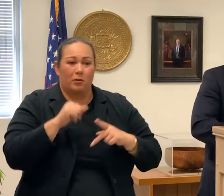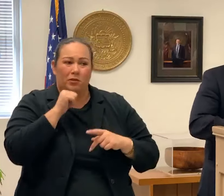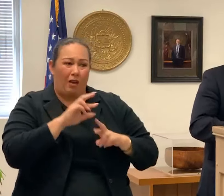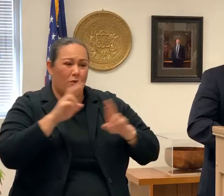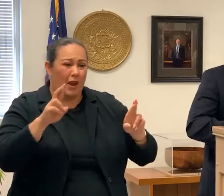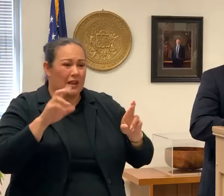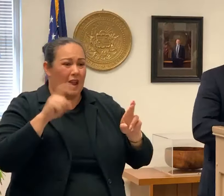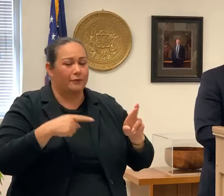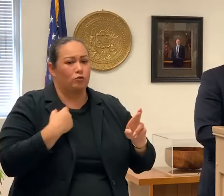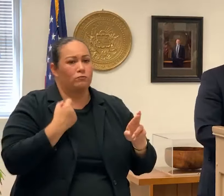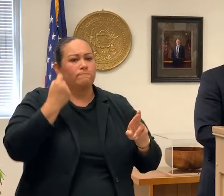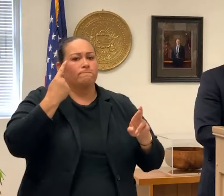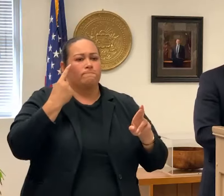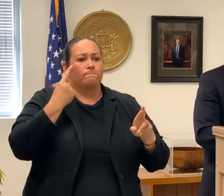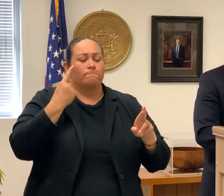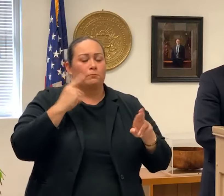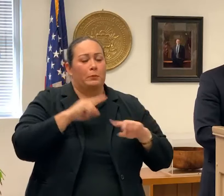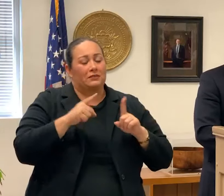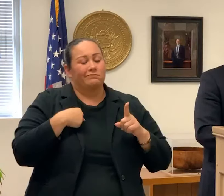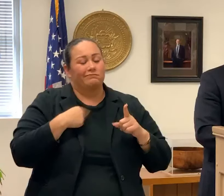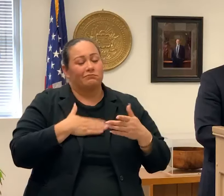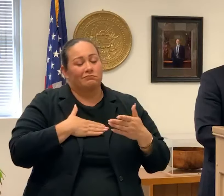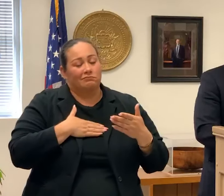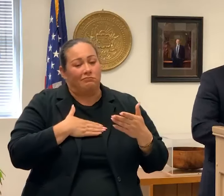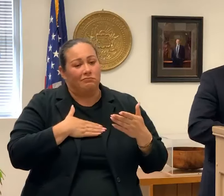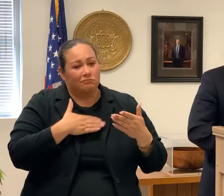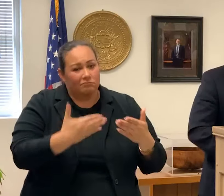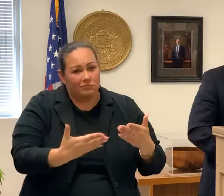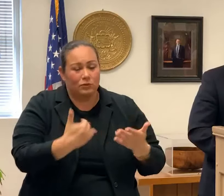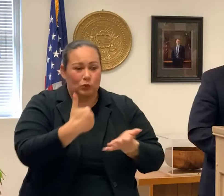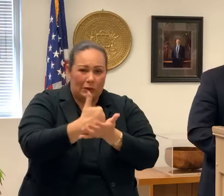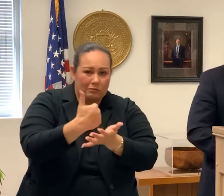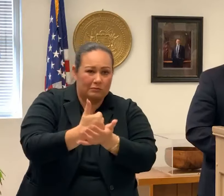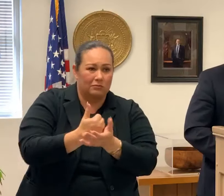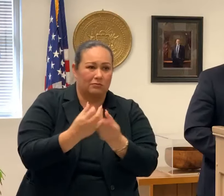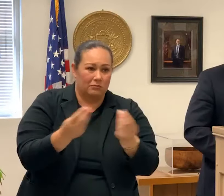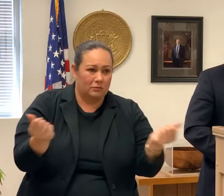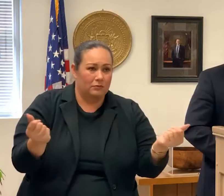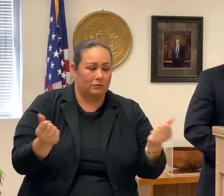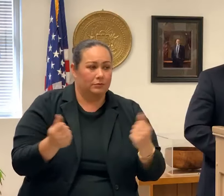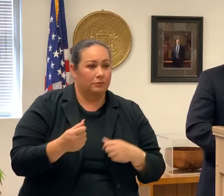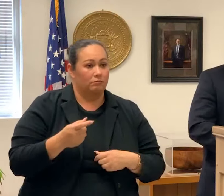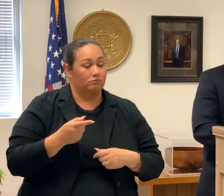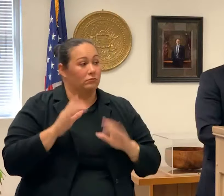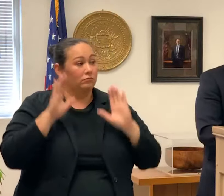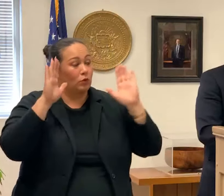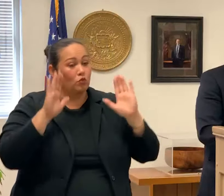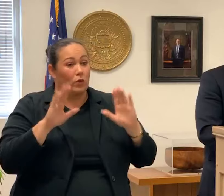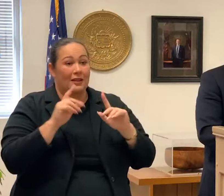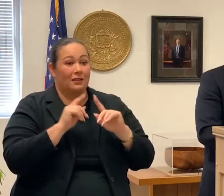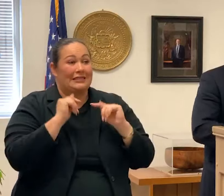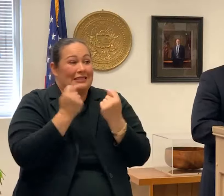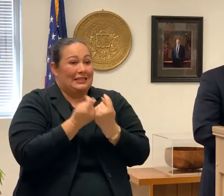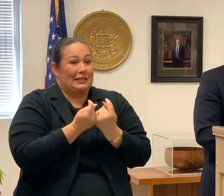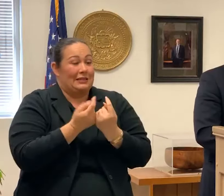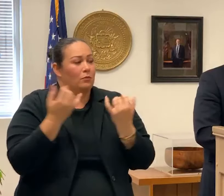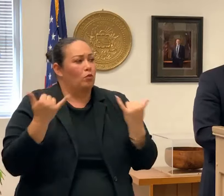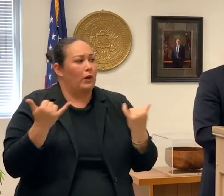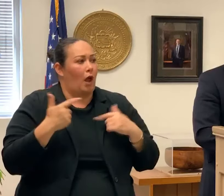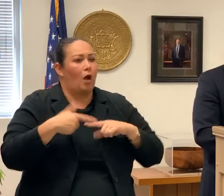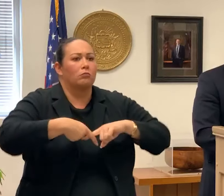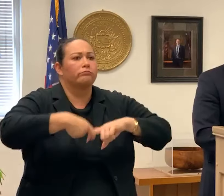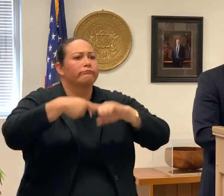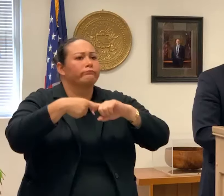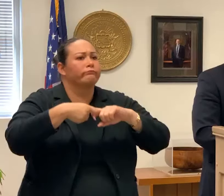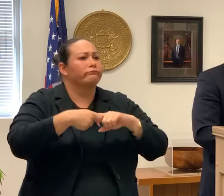But we move forward, and we're going to do all that we can to help people heal. You have a great team here. And if I may, I'm going to pause there so that our other experts